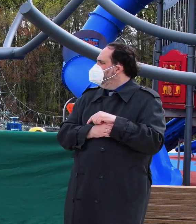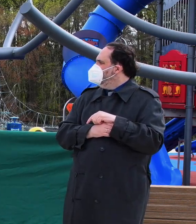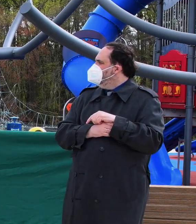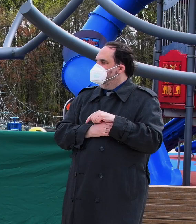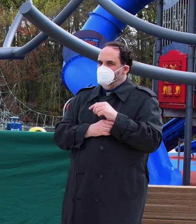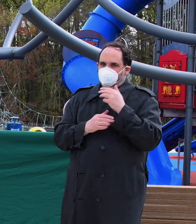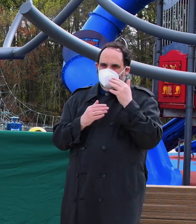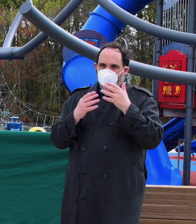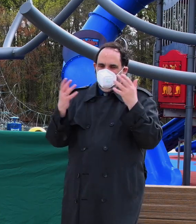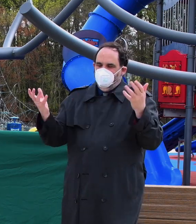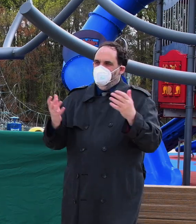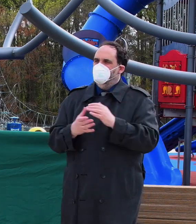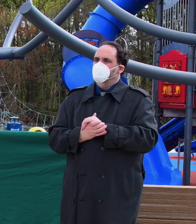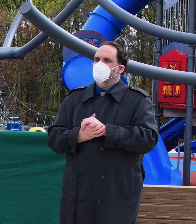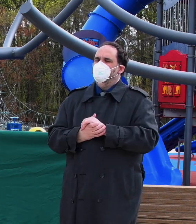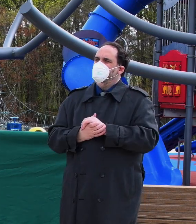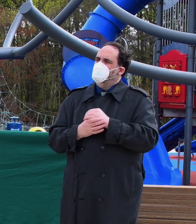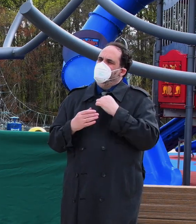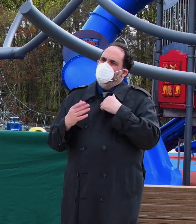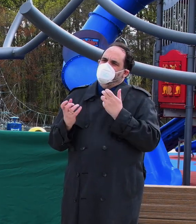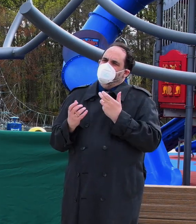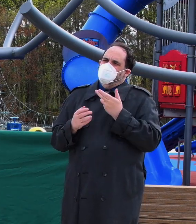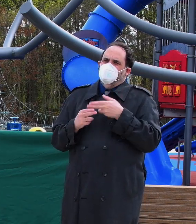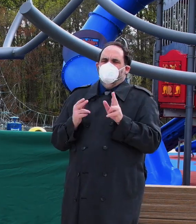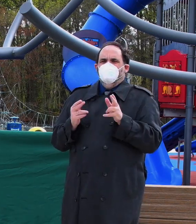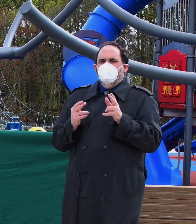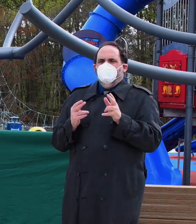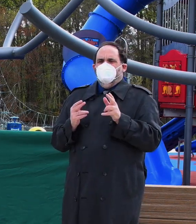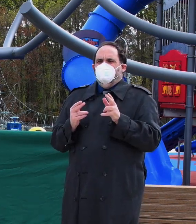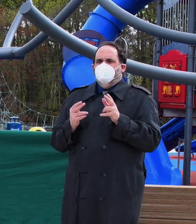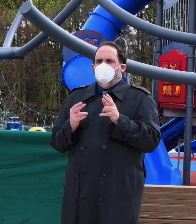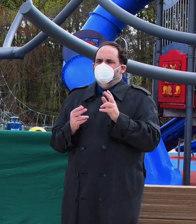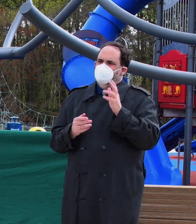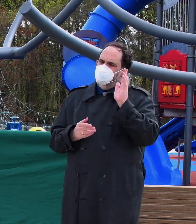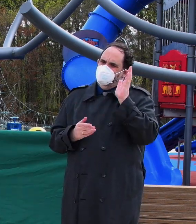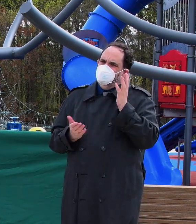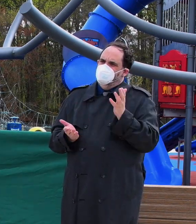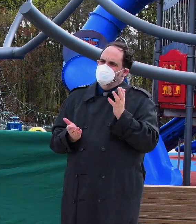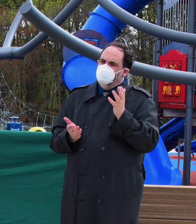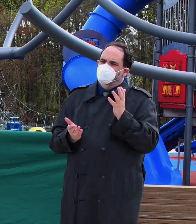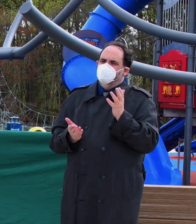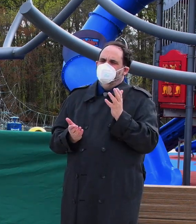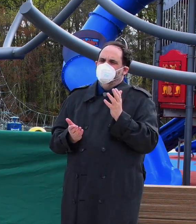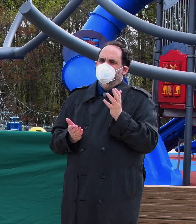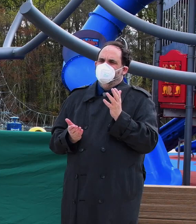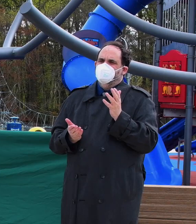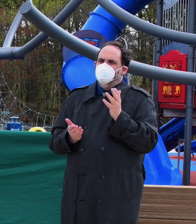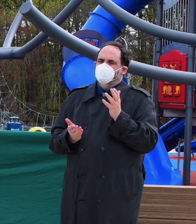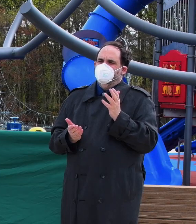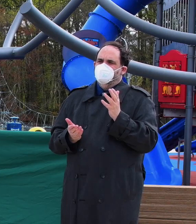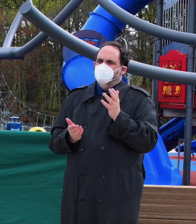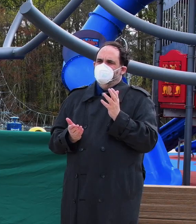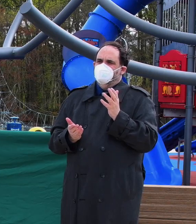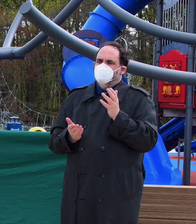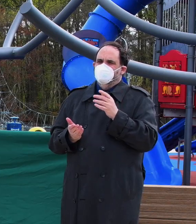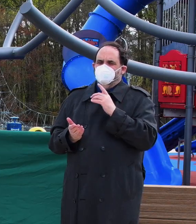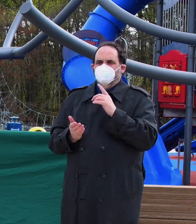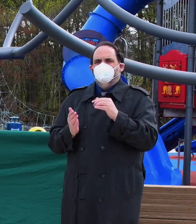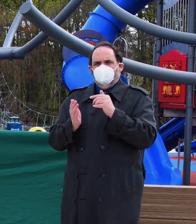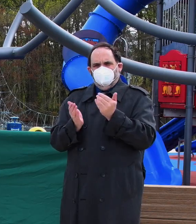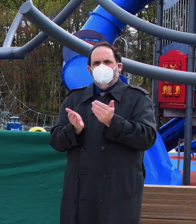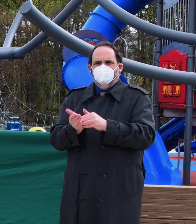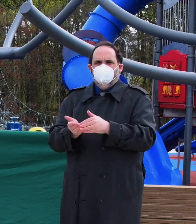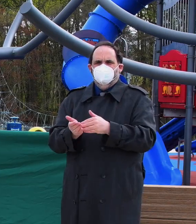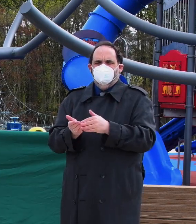Thank you much. I'd like to just take a few minutes here to say a few words and really to